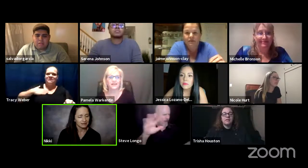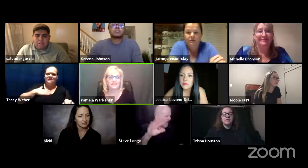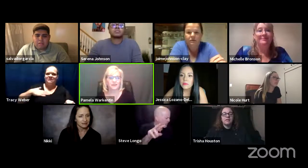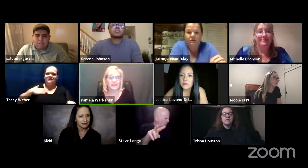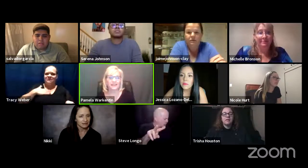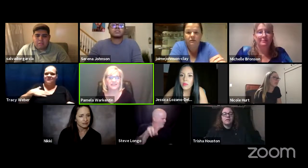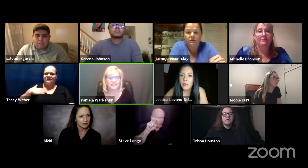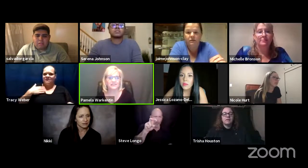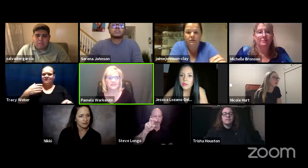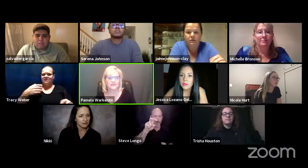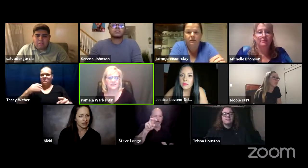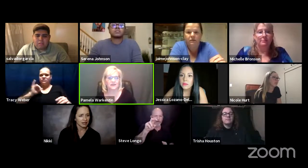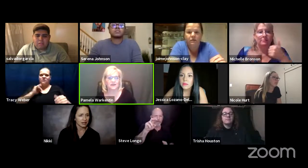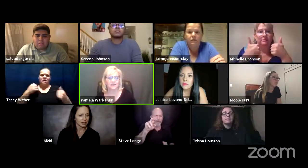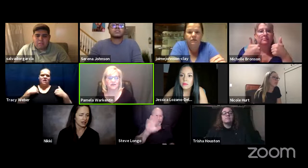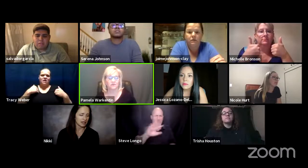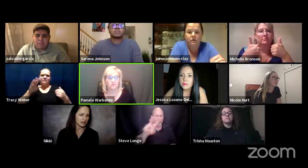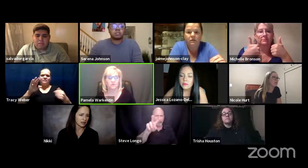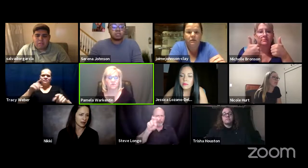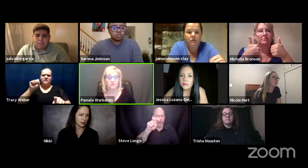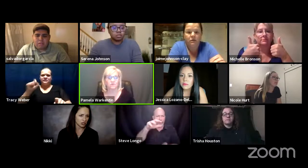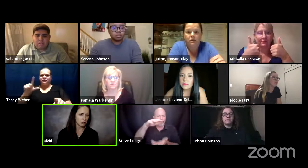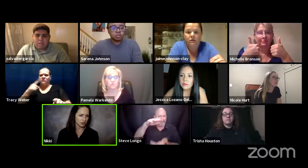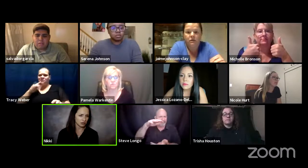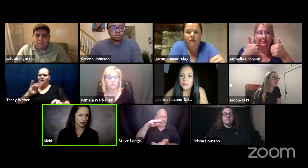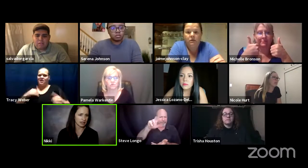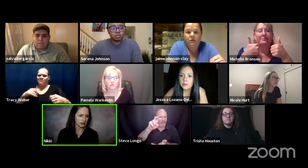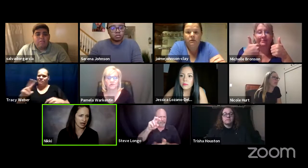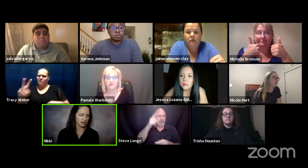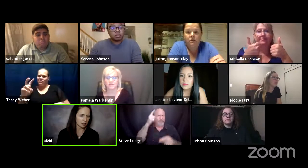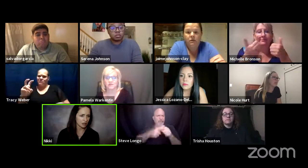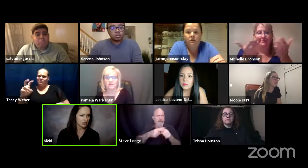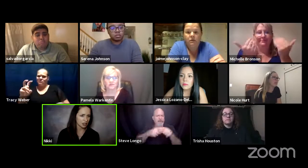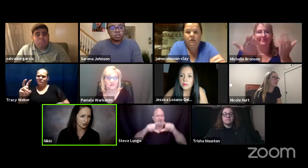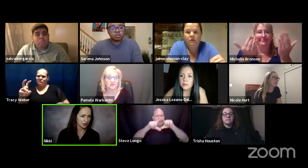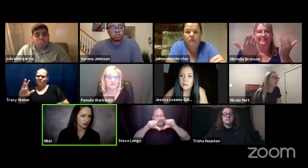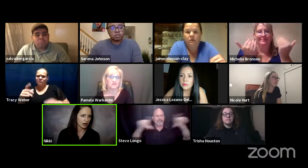Please, please. I think they gave me about 200 I can pass along to you.